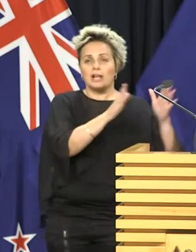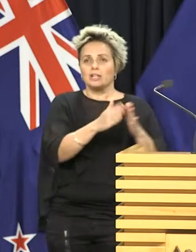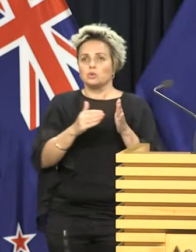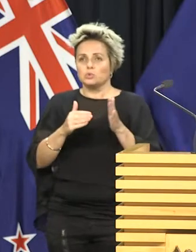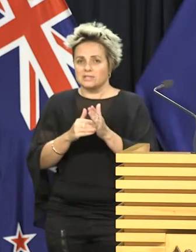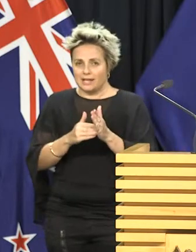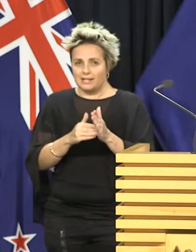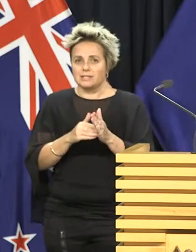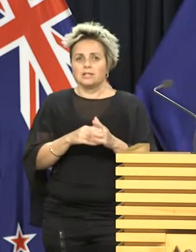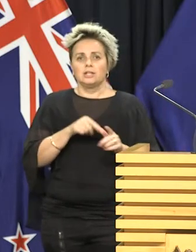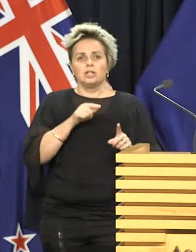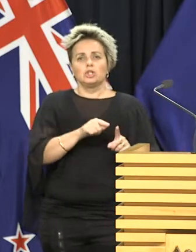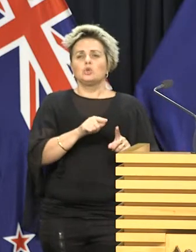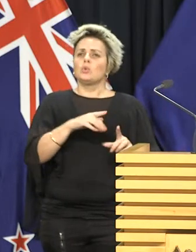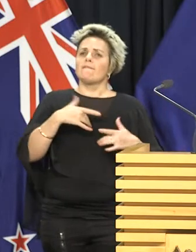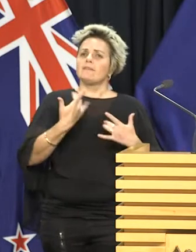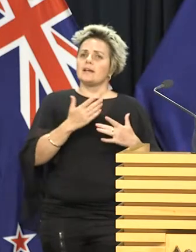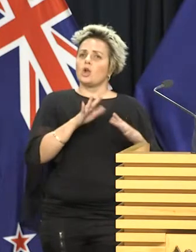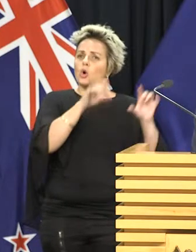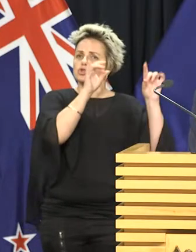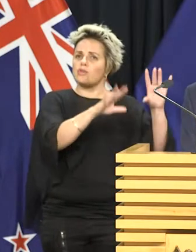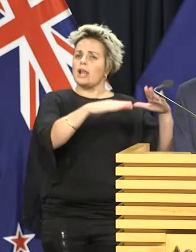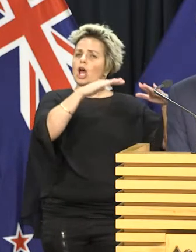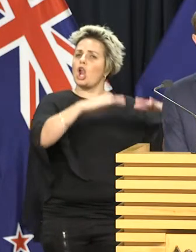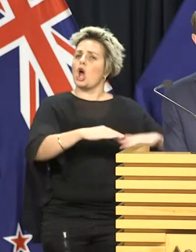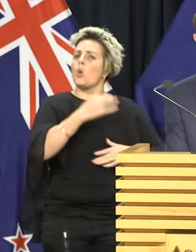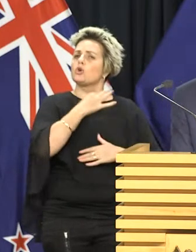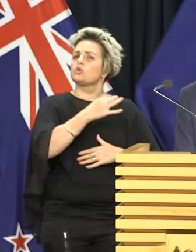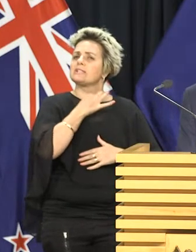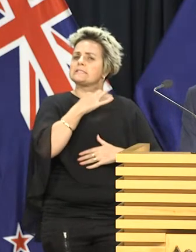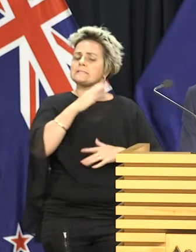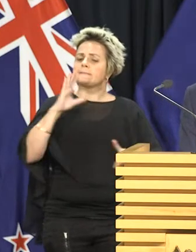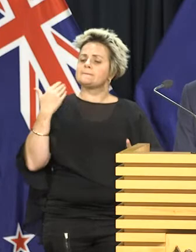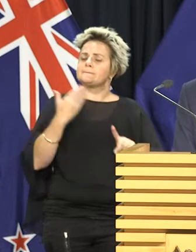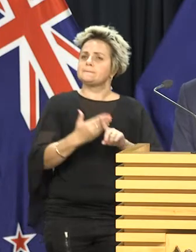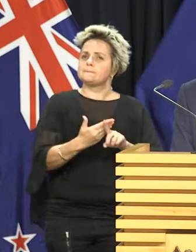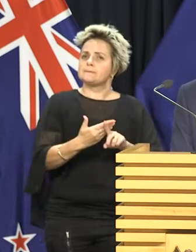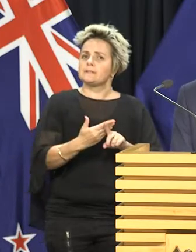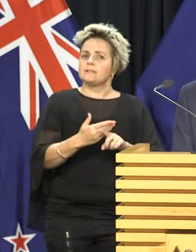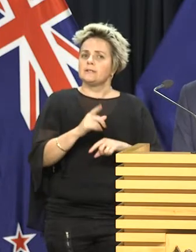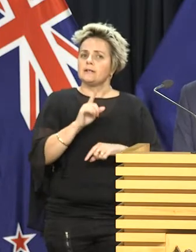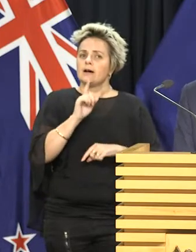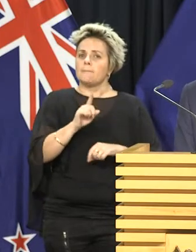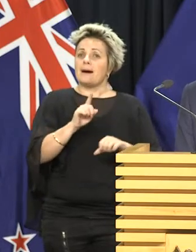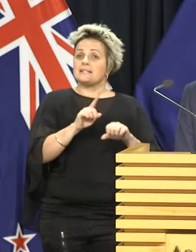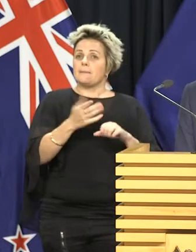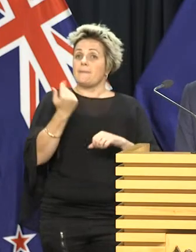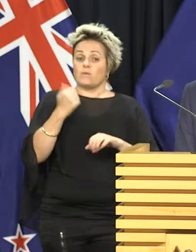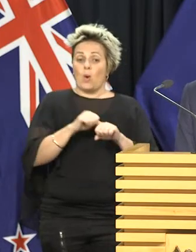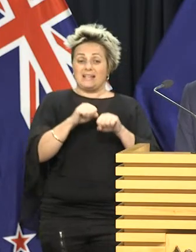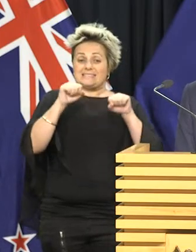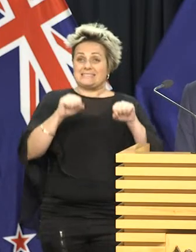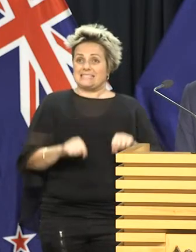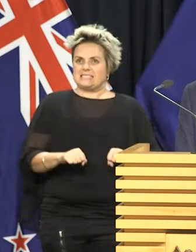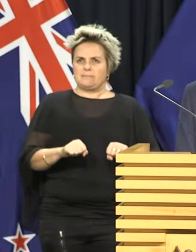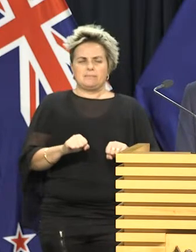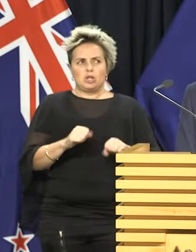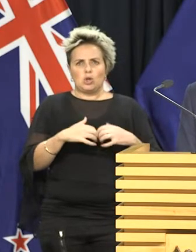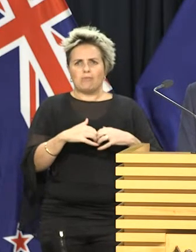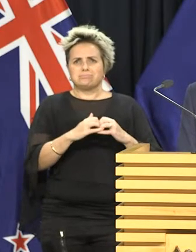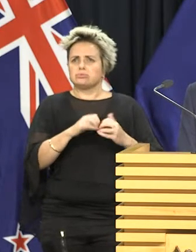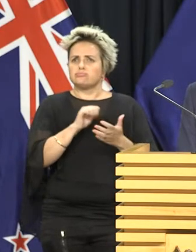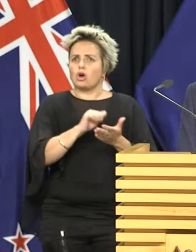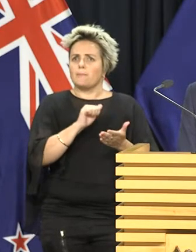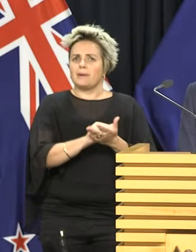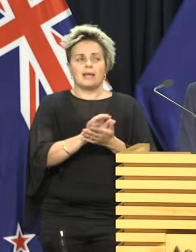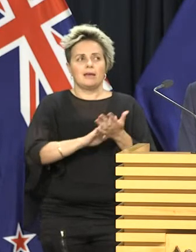you considered Australia to be a low-risk country for some time. The systems were in place to give the tick for the bubble. So can I ask, what were the